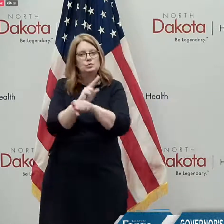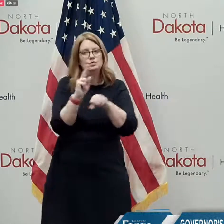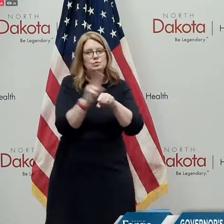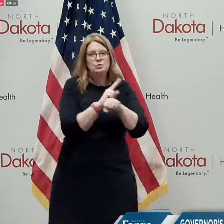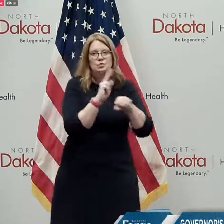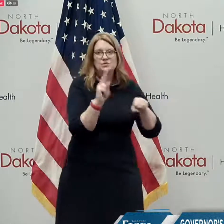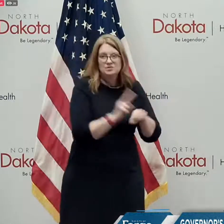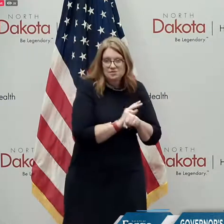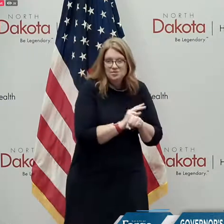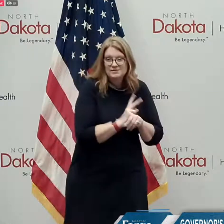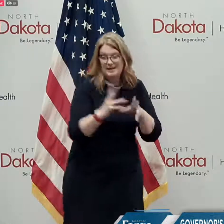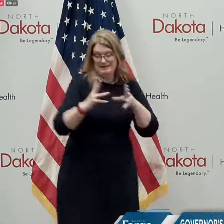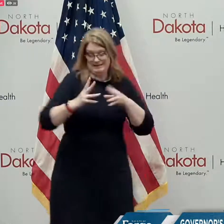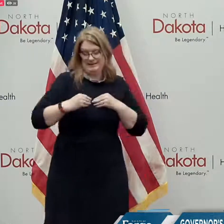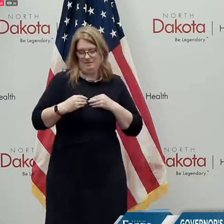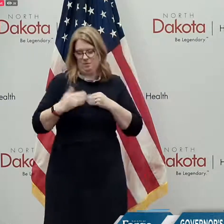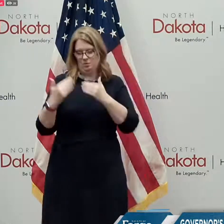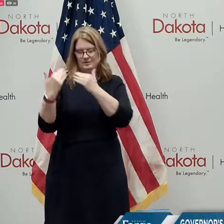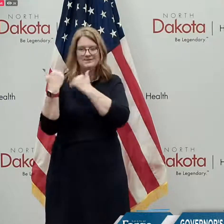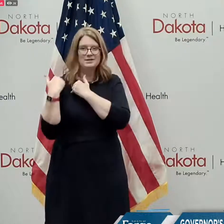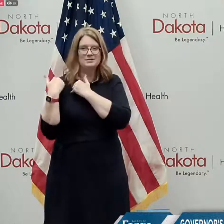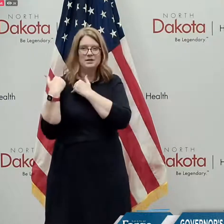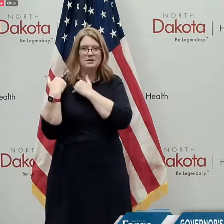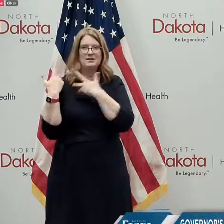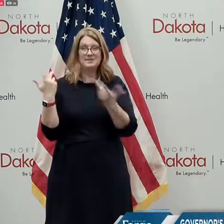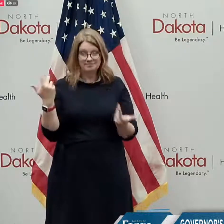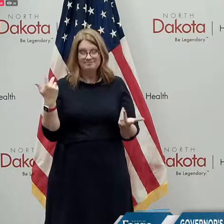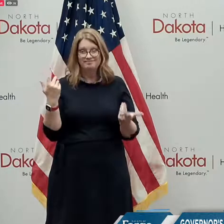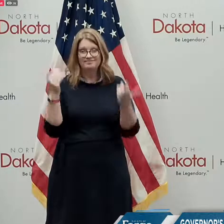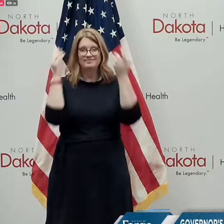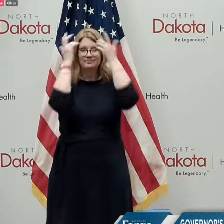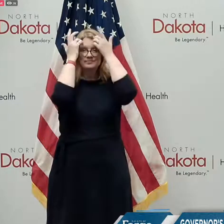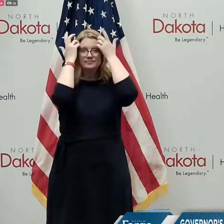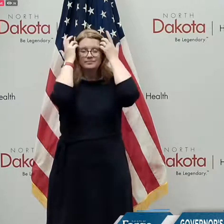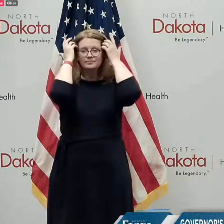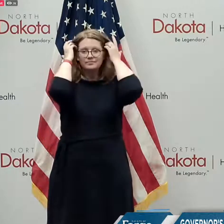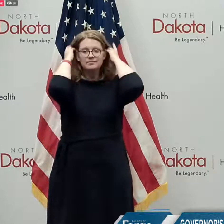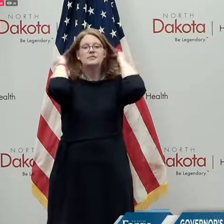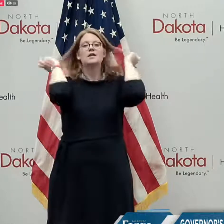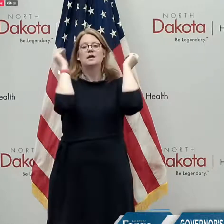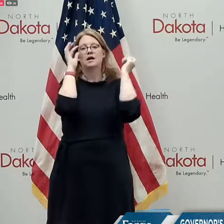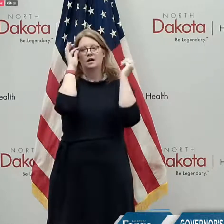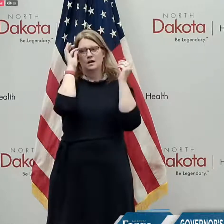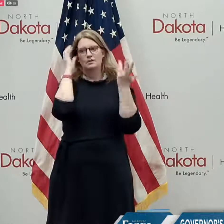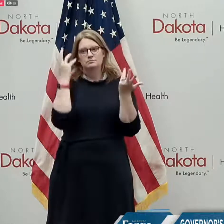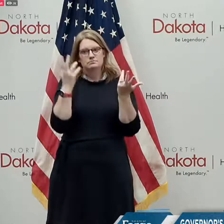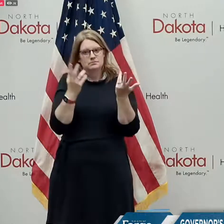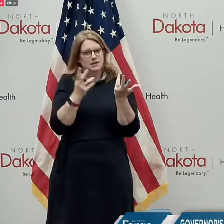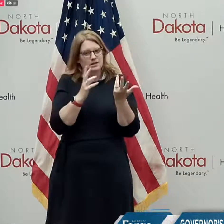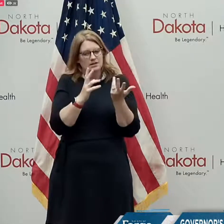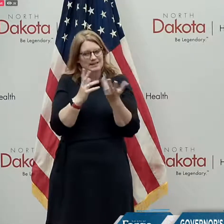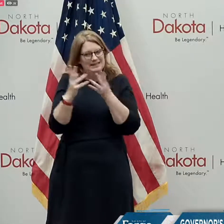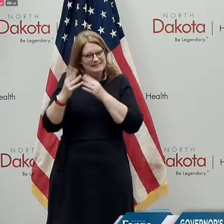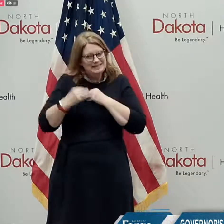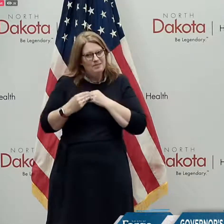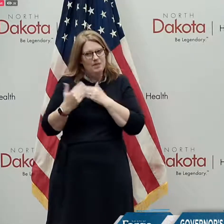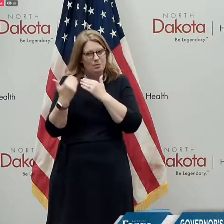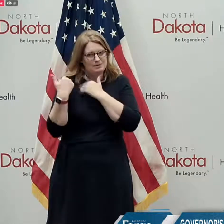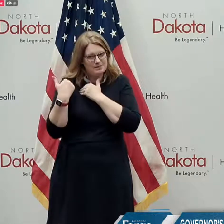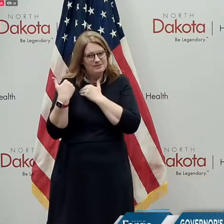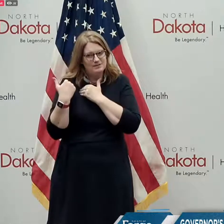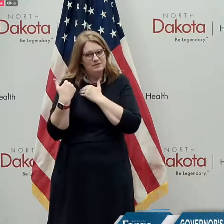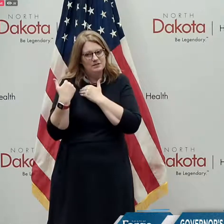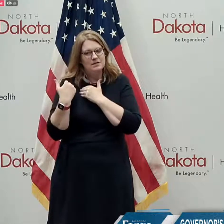other. And the more you do that, the more closely we come to the place where we can